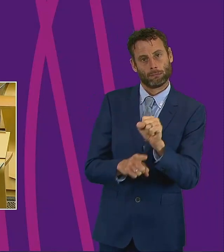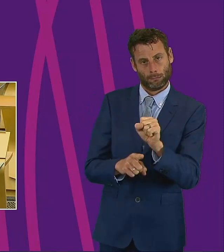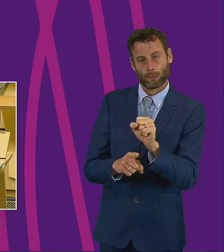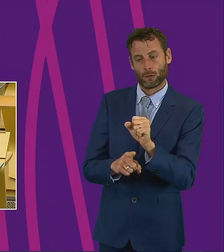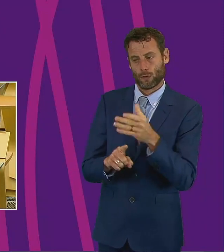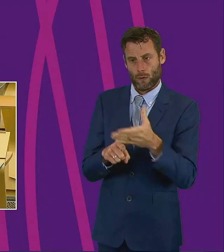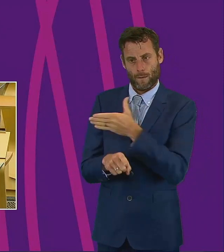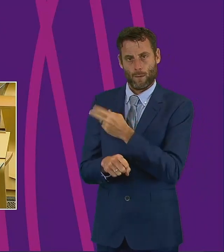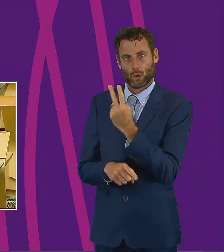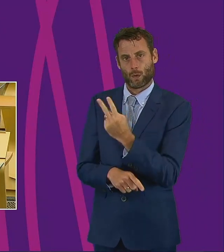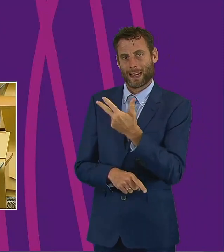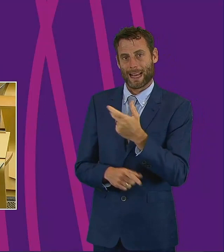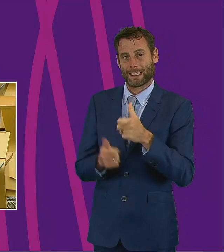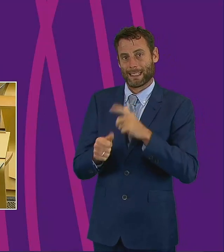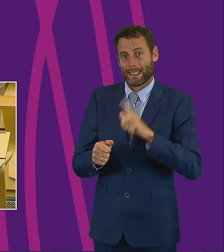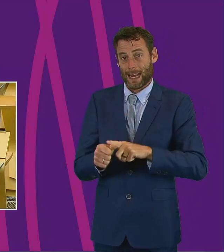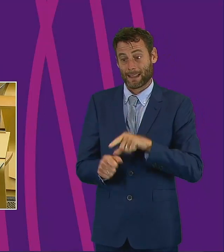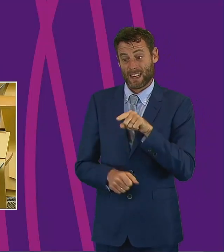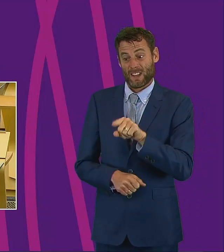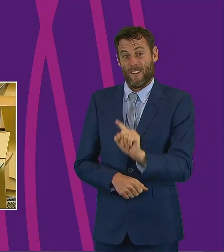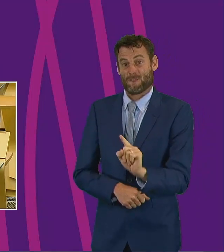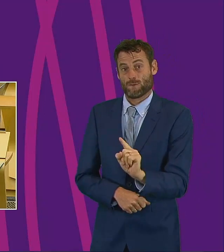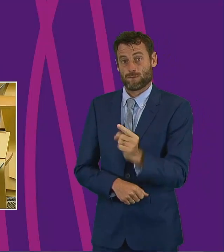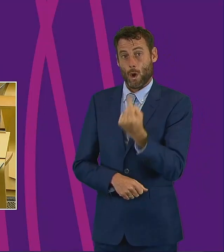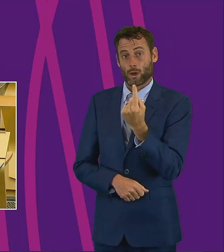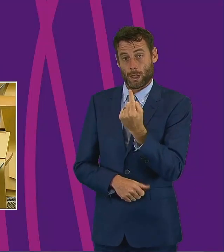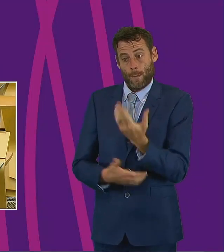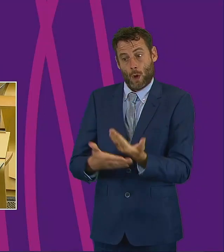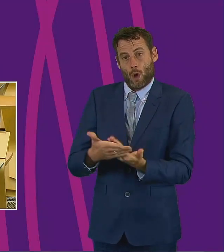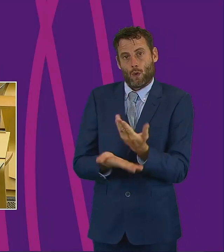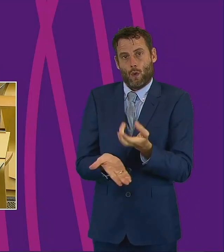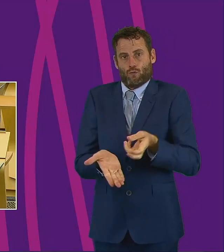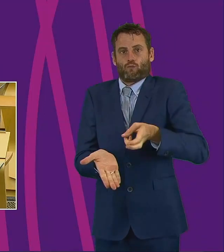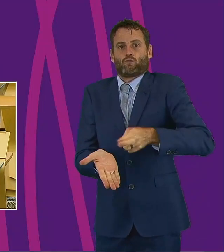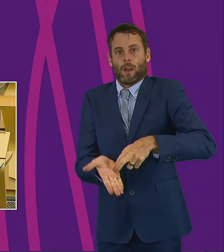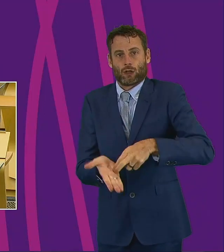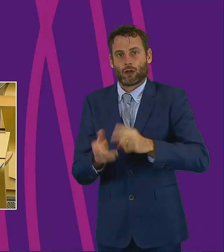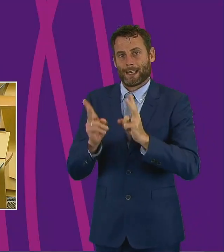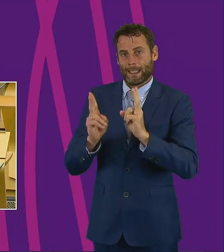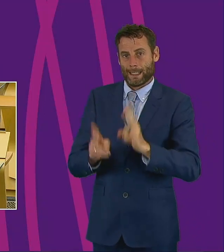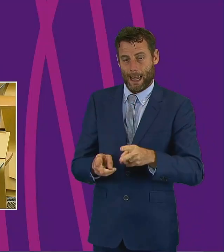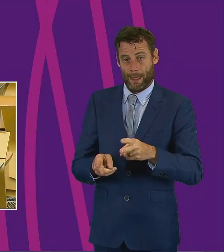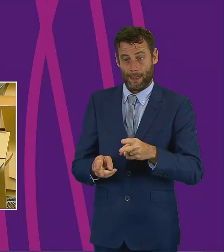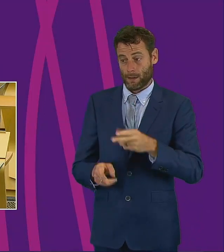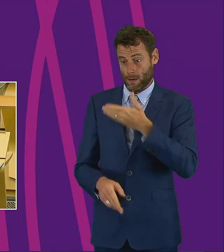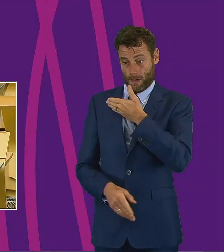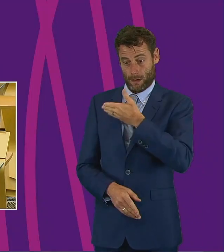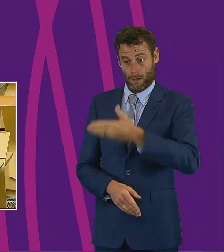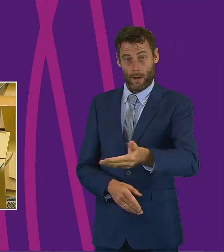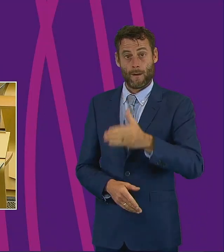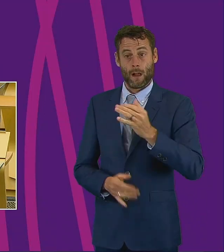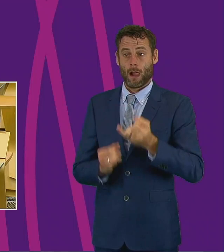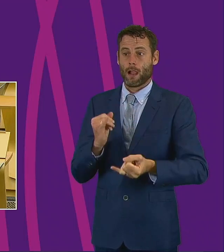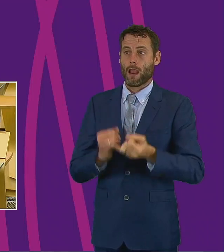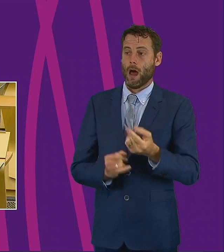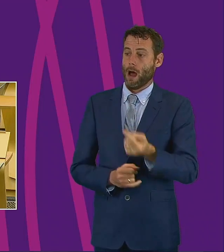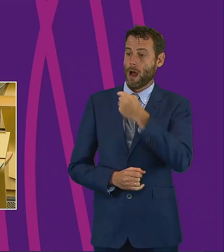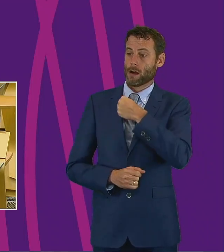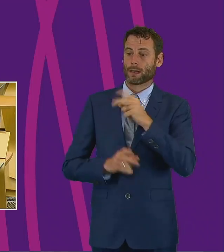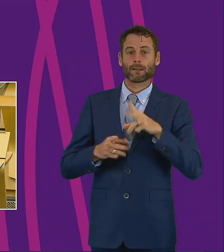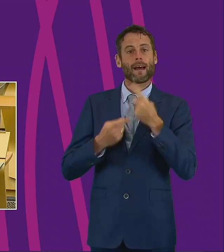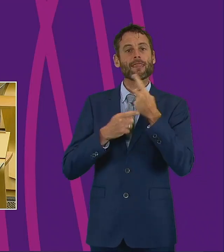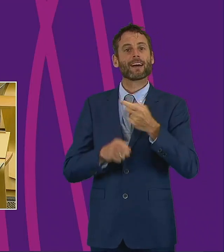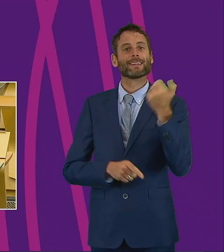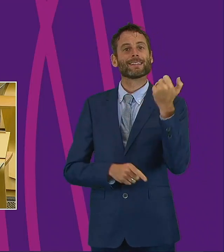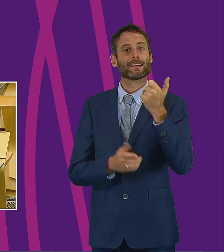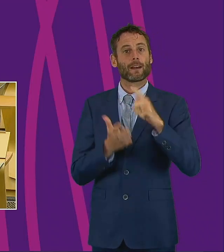days. This is the first time that any newly registered deaths have been reported in our daily figures since the 16th of July, and it means that the